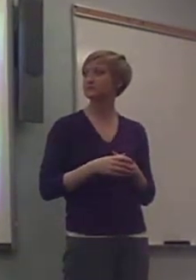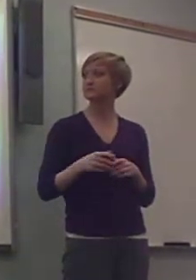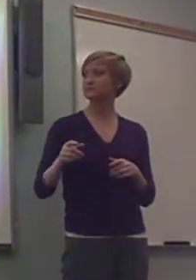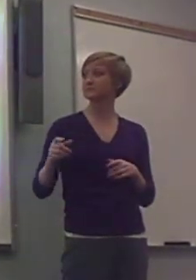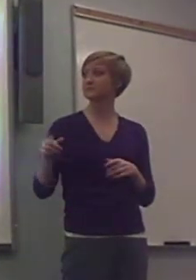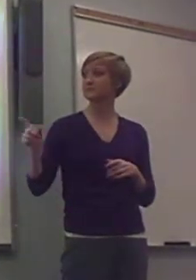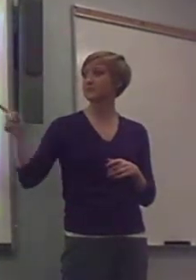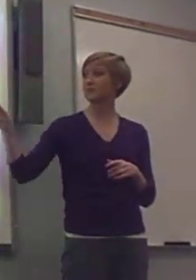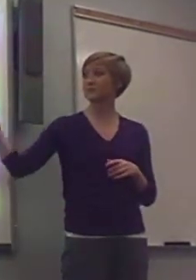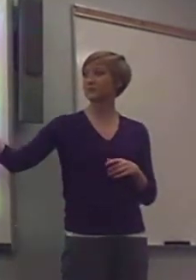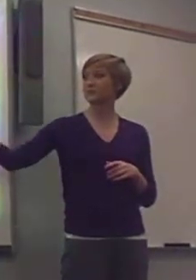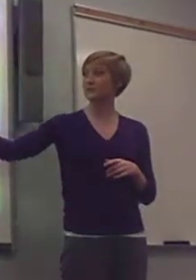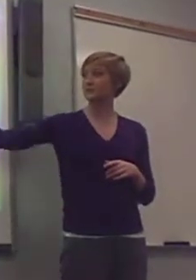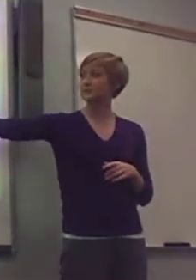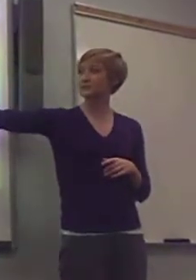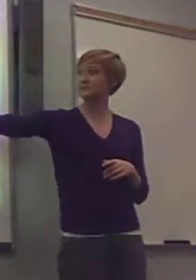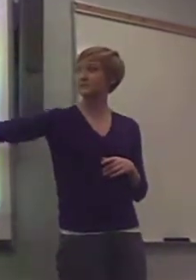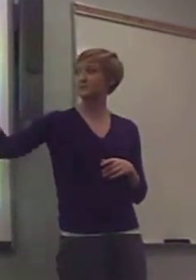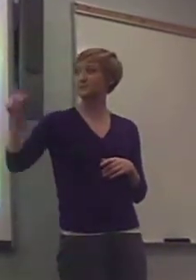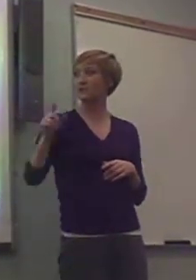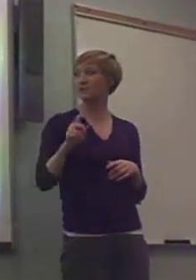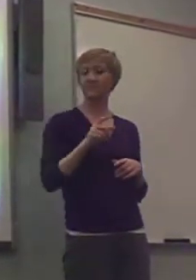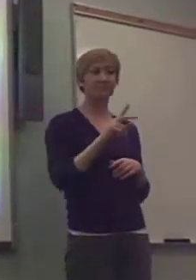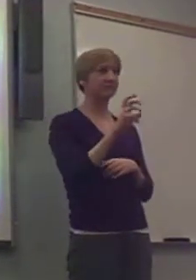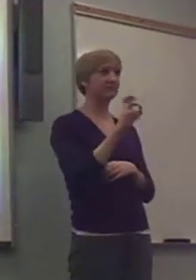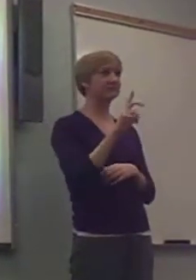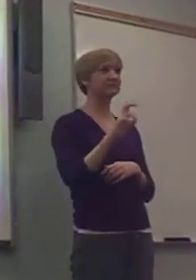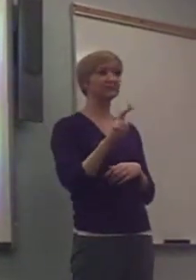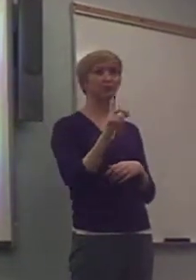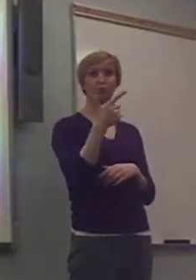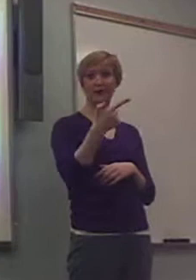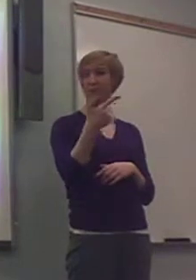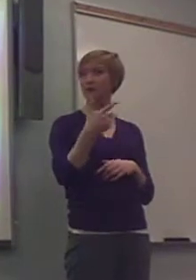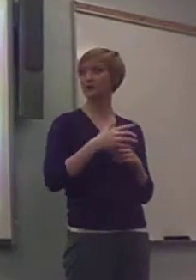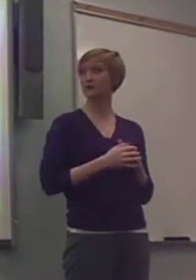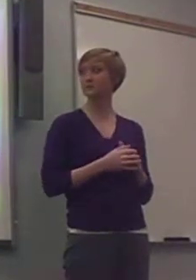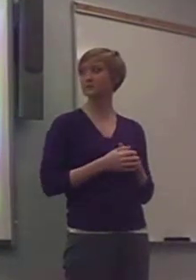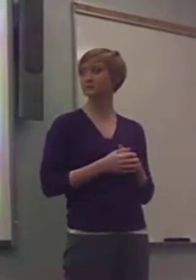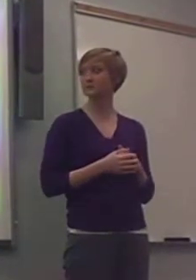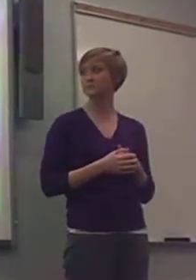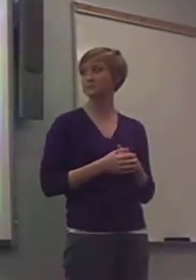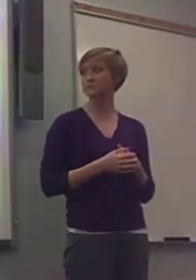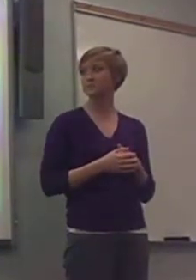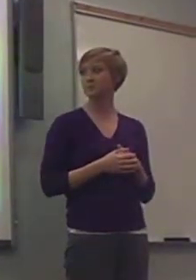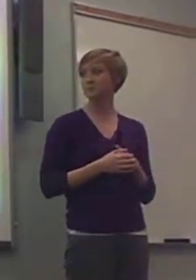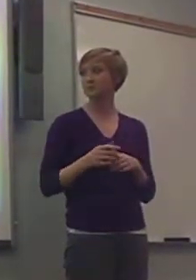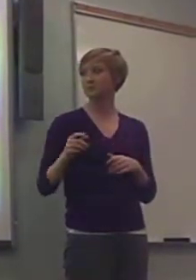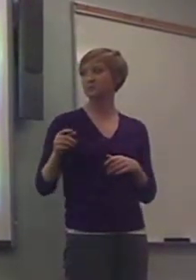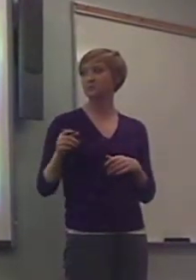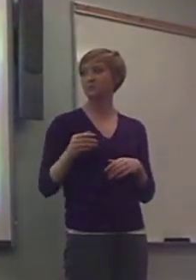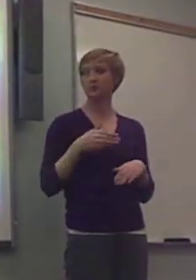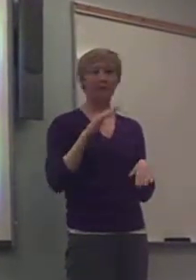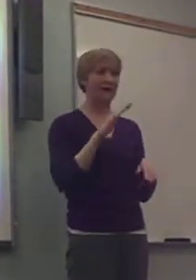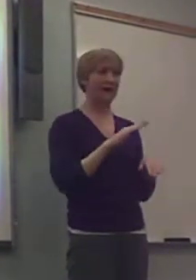day. Here we go. We're on verse 21. Okay. On an appointed day, Herod put on his royal